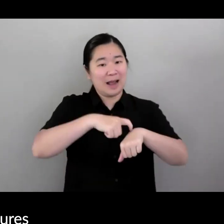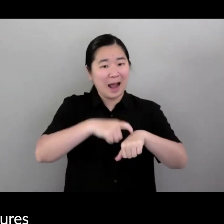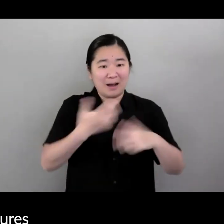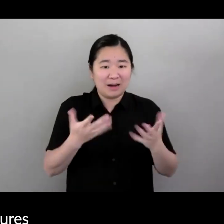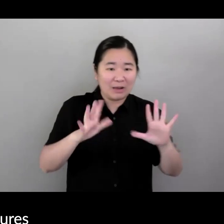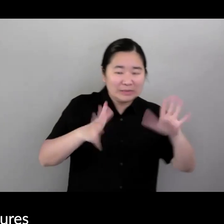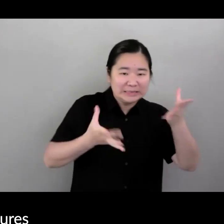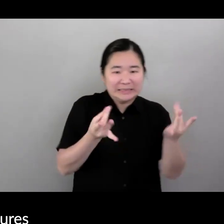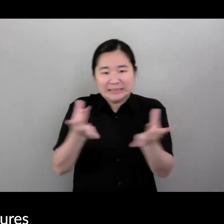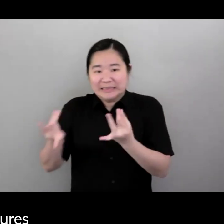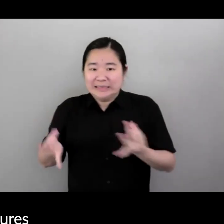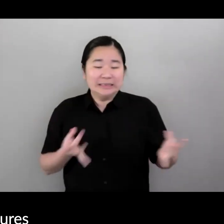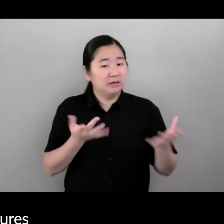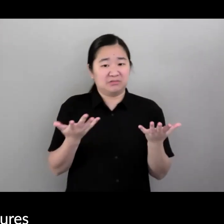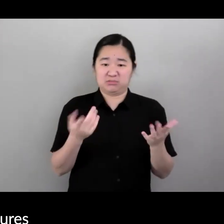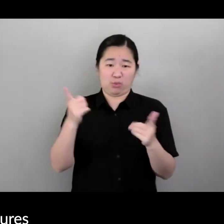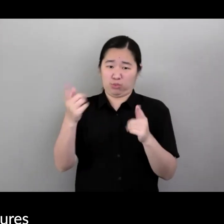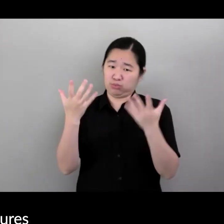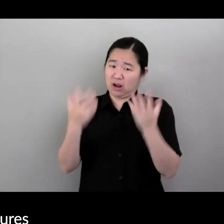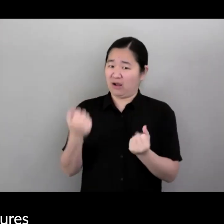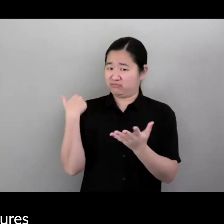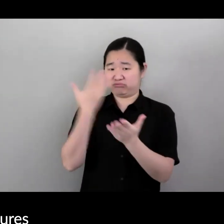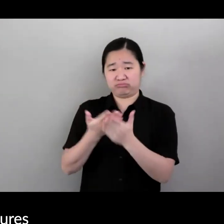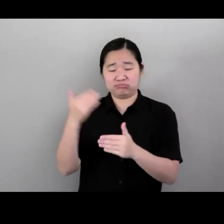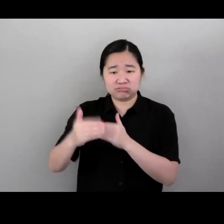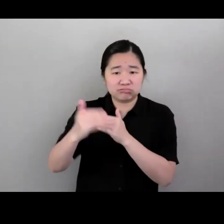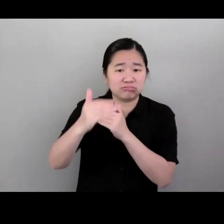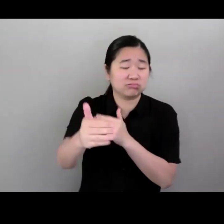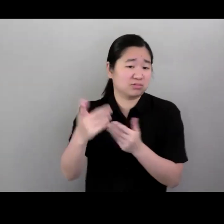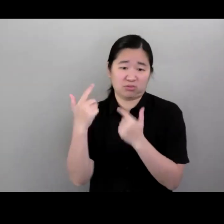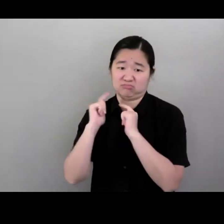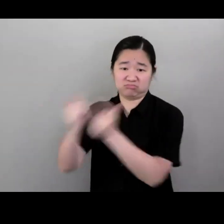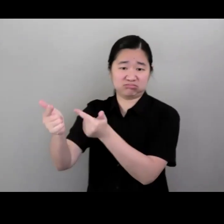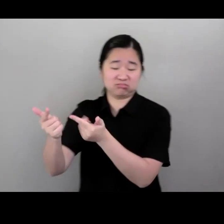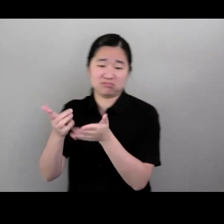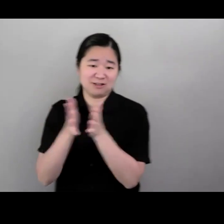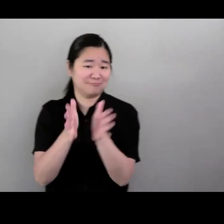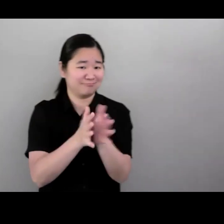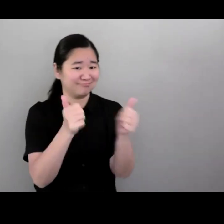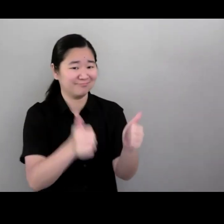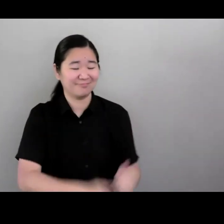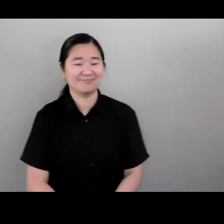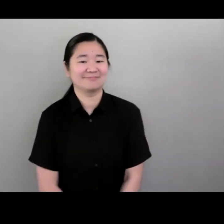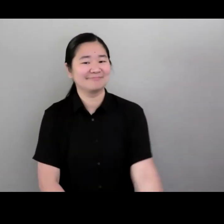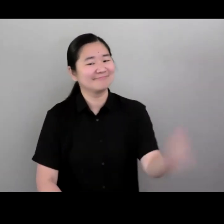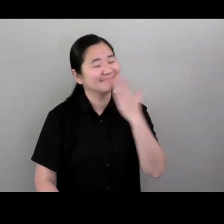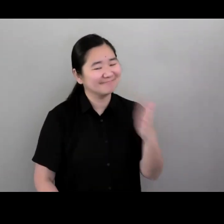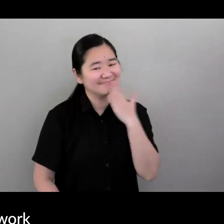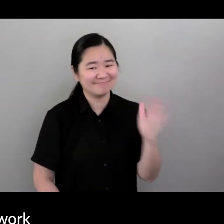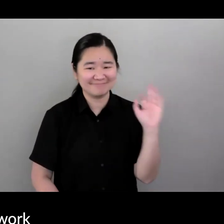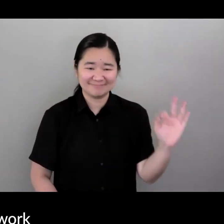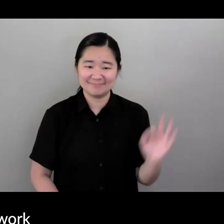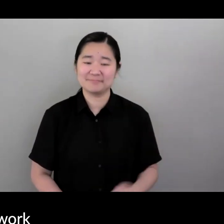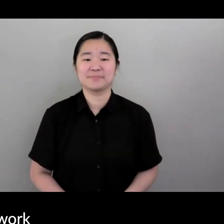Inclusive Futures Consortium works with over 200 OPDs across 6 countries in Africa and Asia.